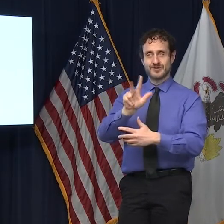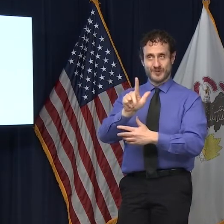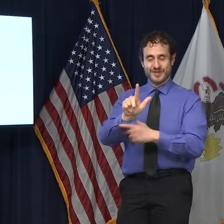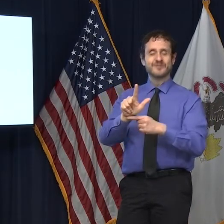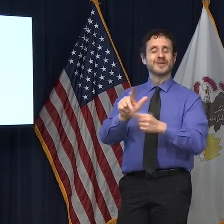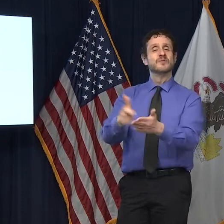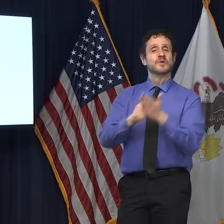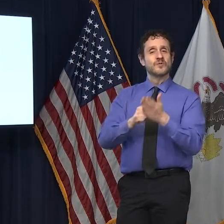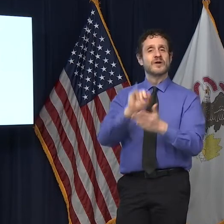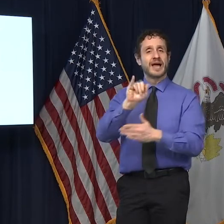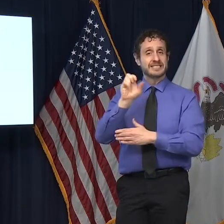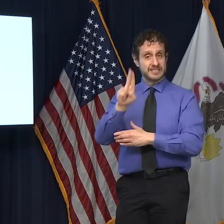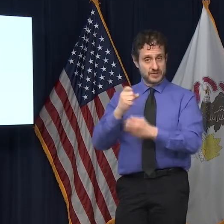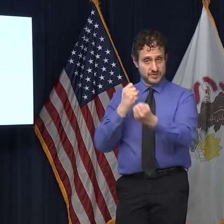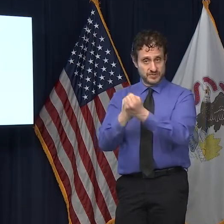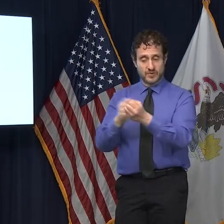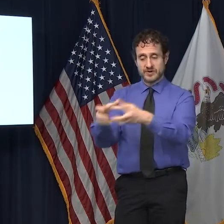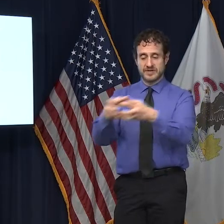care unit.